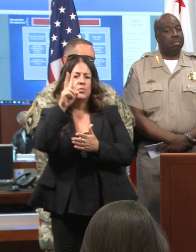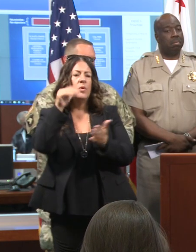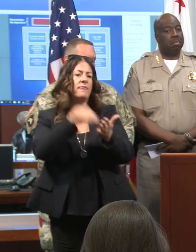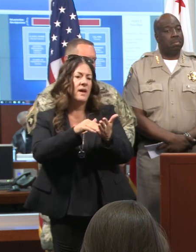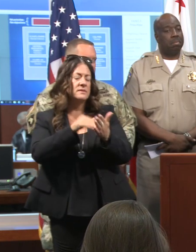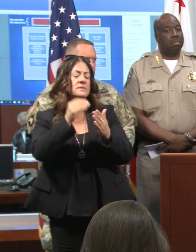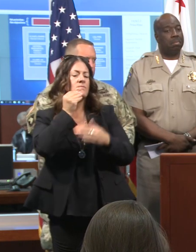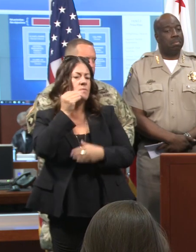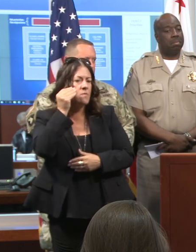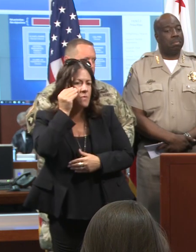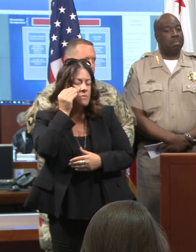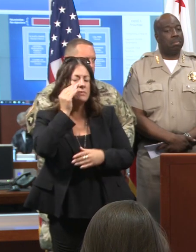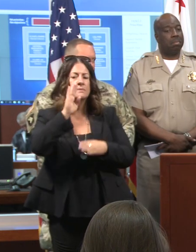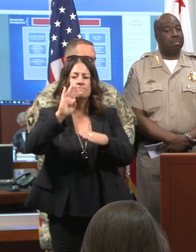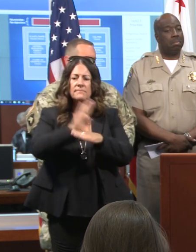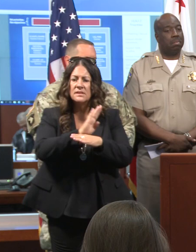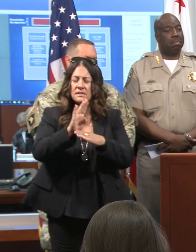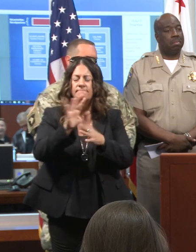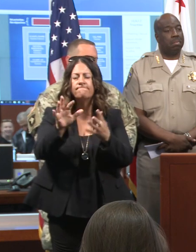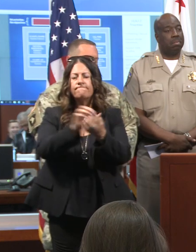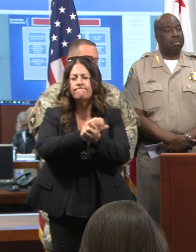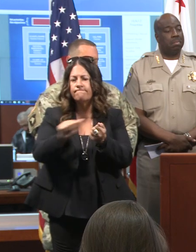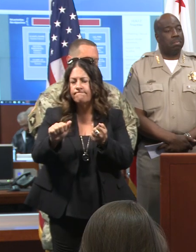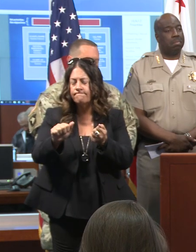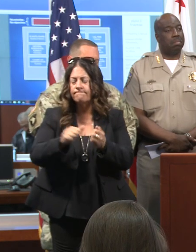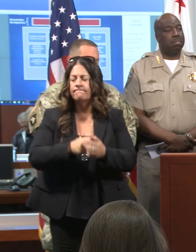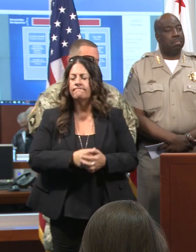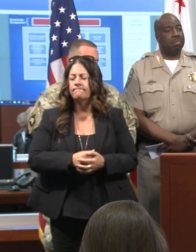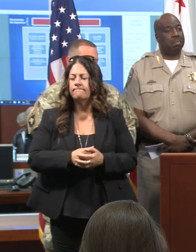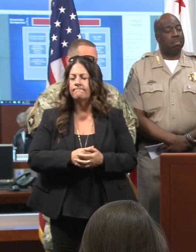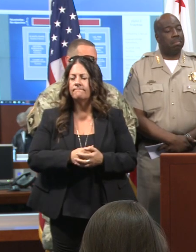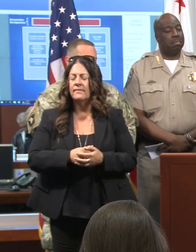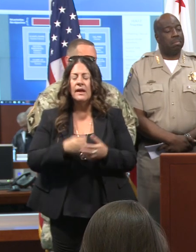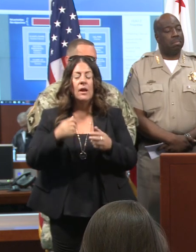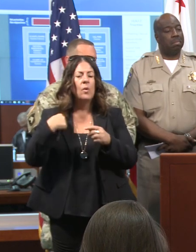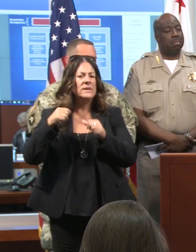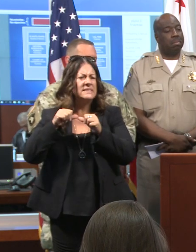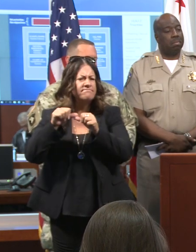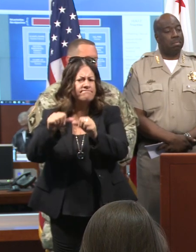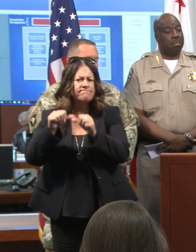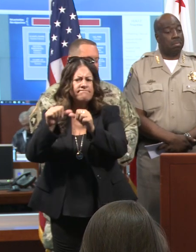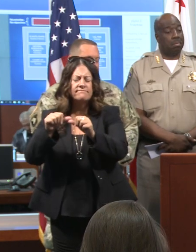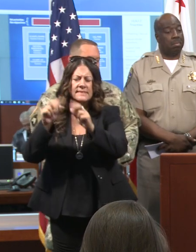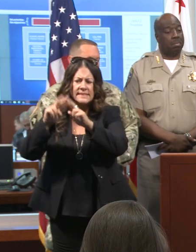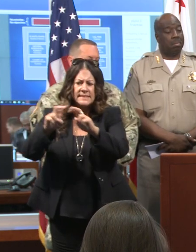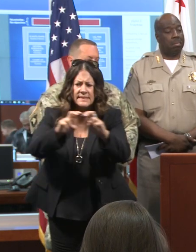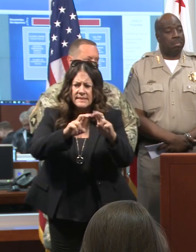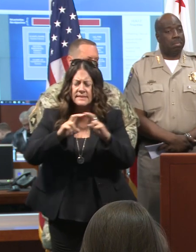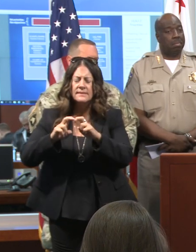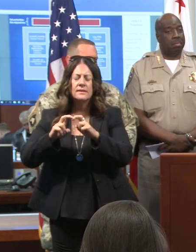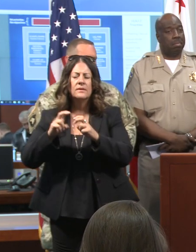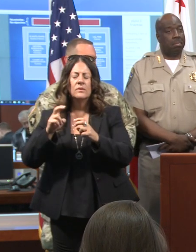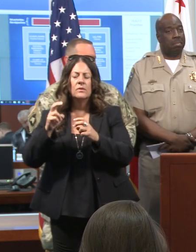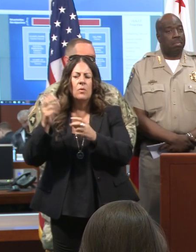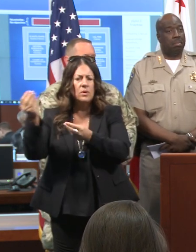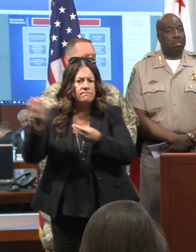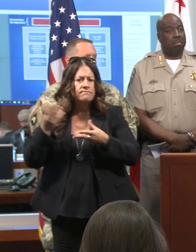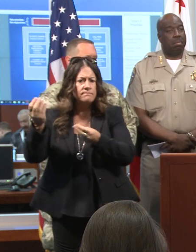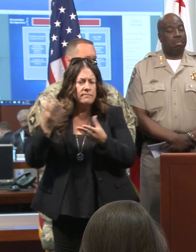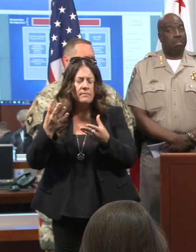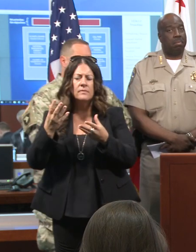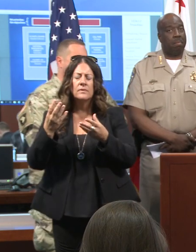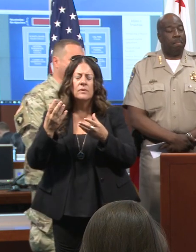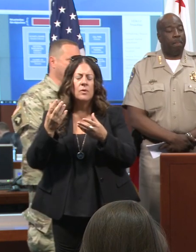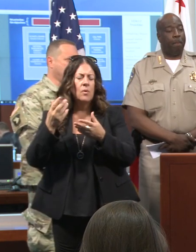businesses destroyed in these fires. Our damage assessment is ongoing. These numbers will be updated. We are working